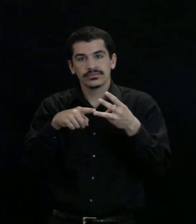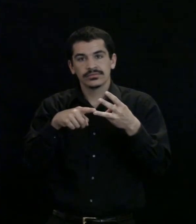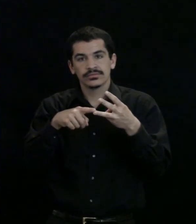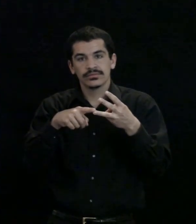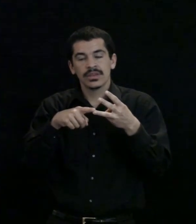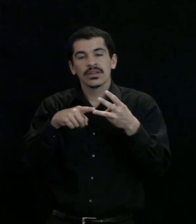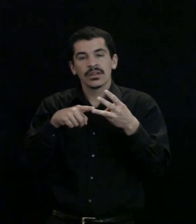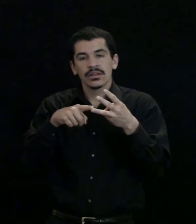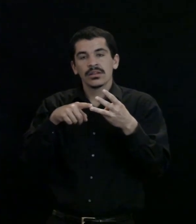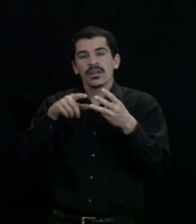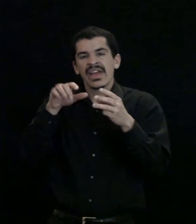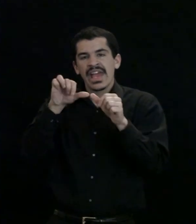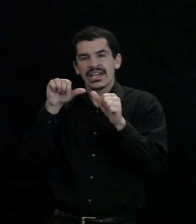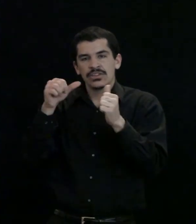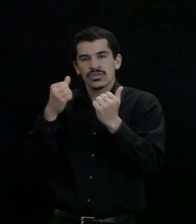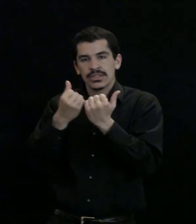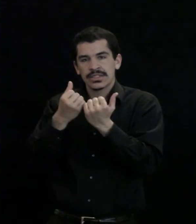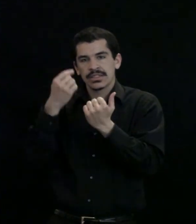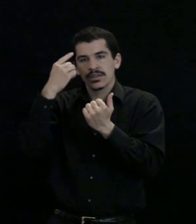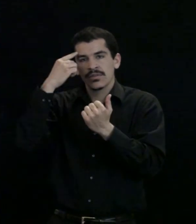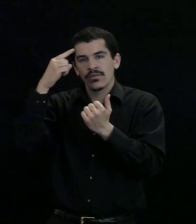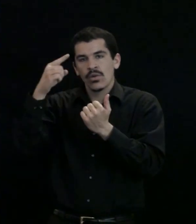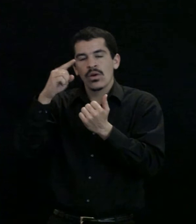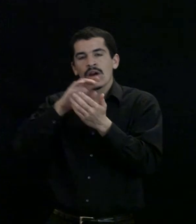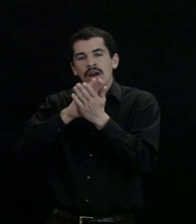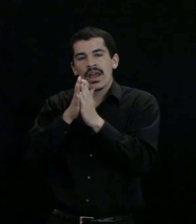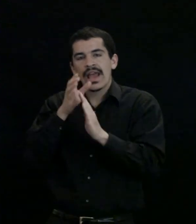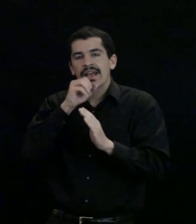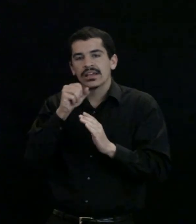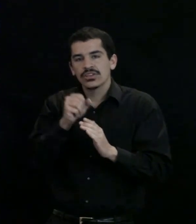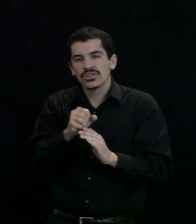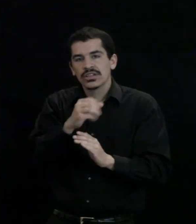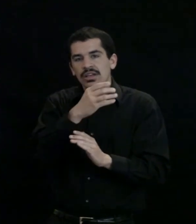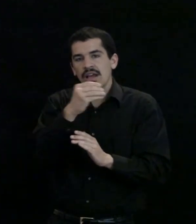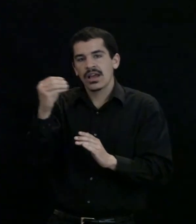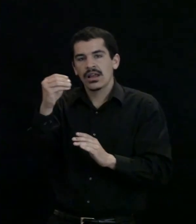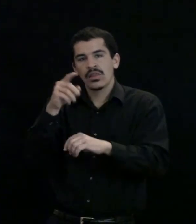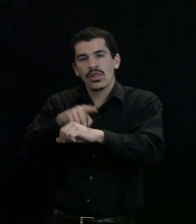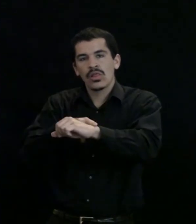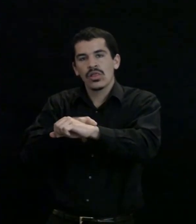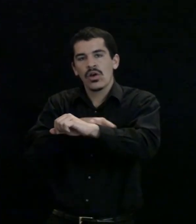the Agency for Aging and Long-Term Assistance,